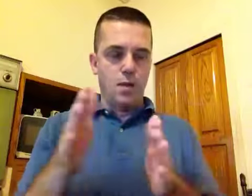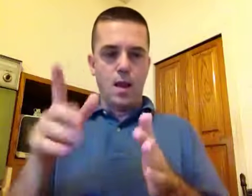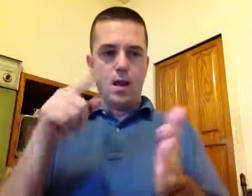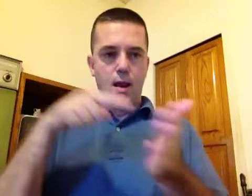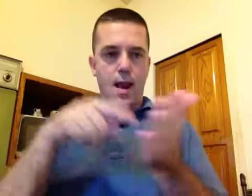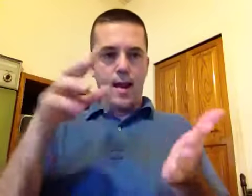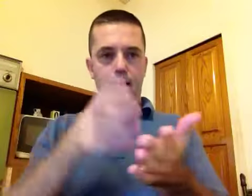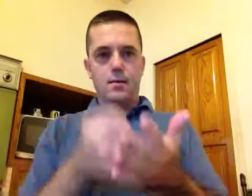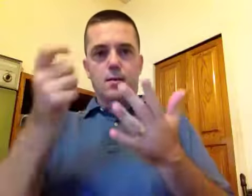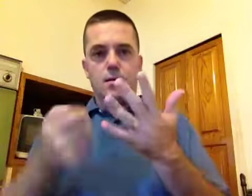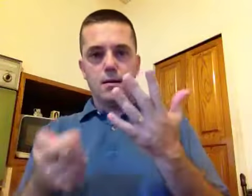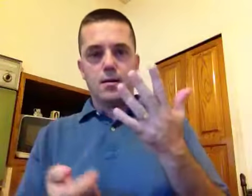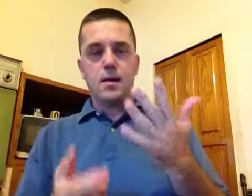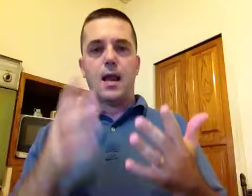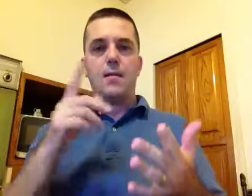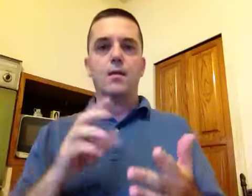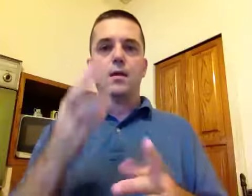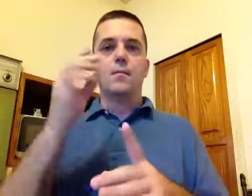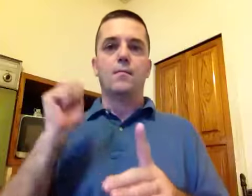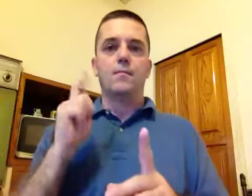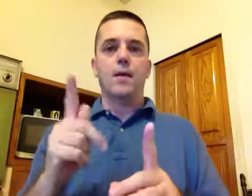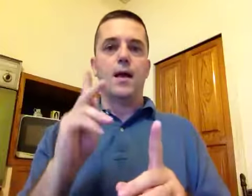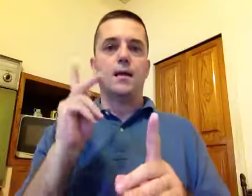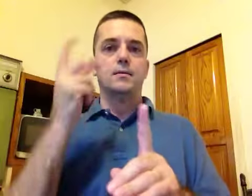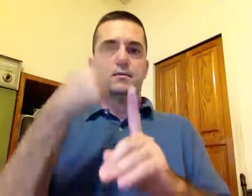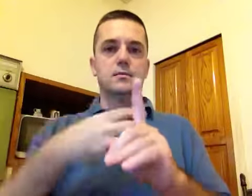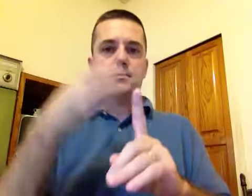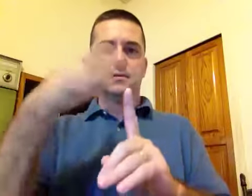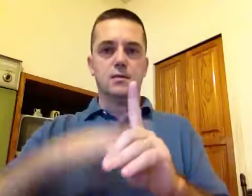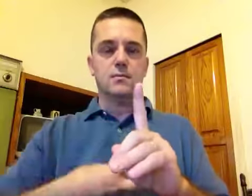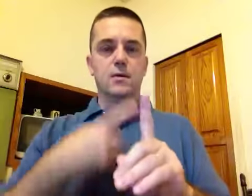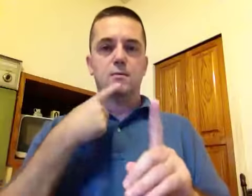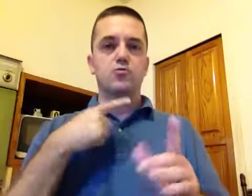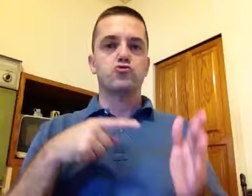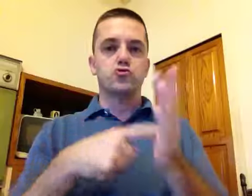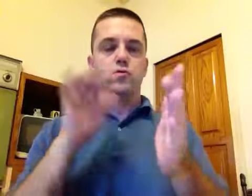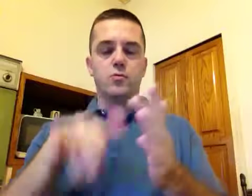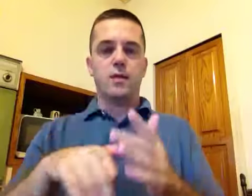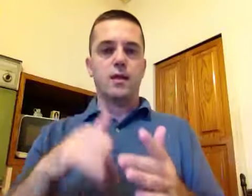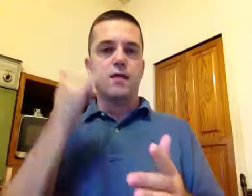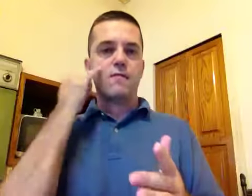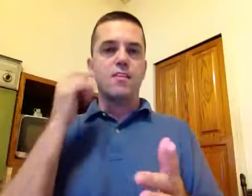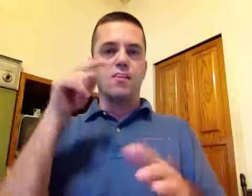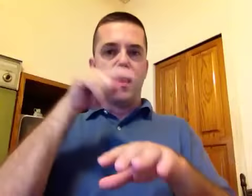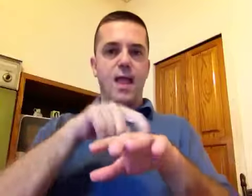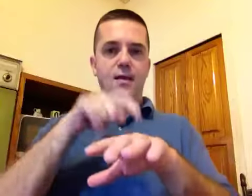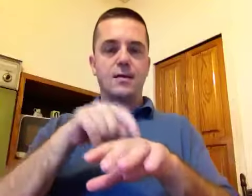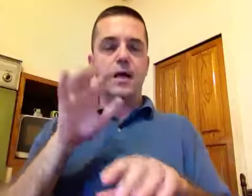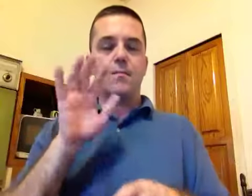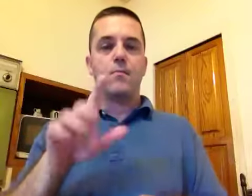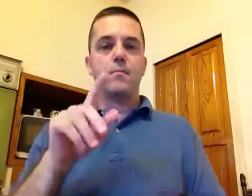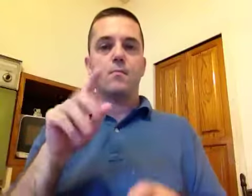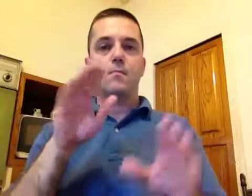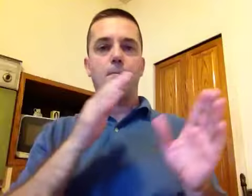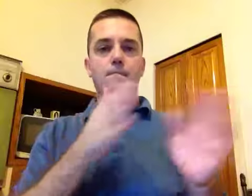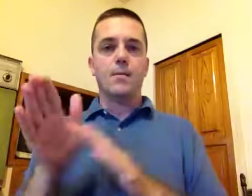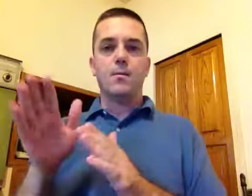this plan out. I'm going to come back in 6 months and show you that we've executed that plan. If at that time you don't release the money, be prepared for a lawsuit.